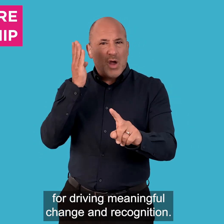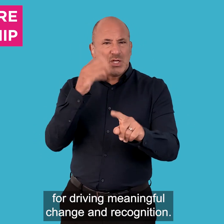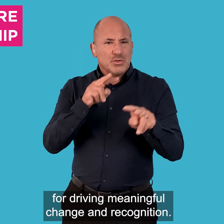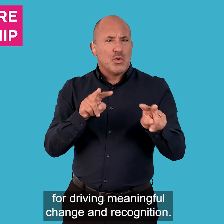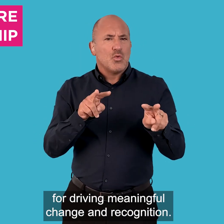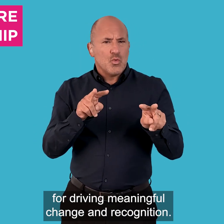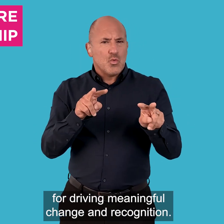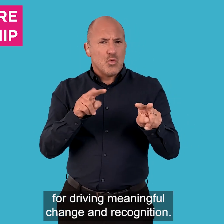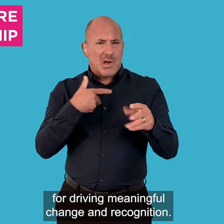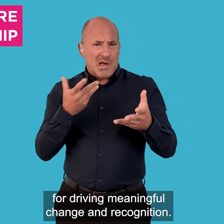and recognition.